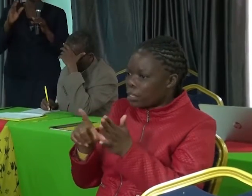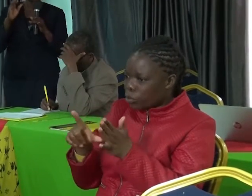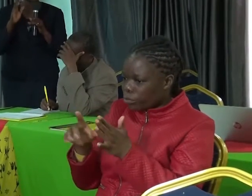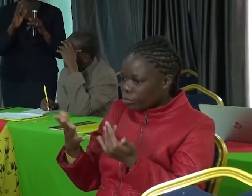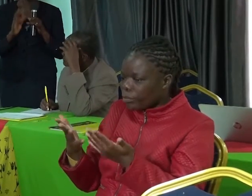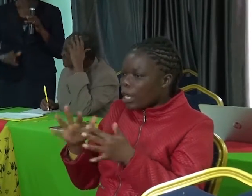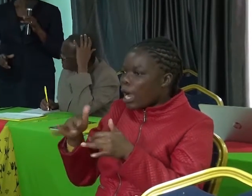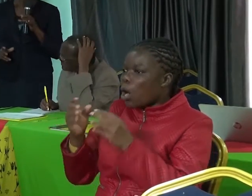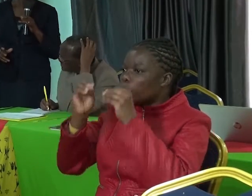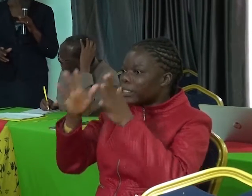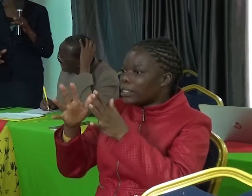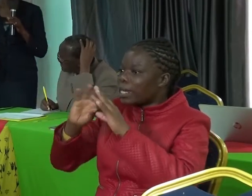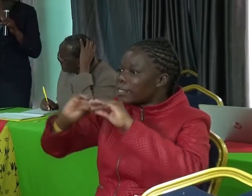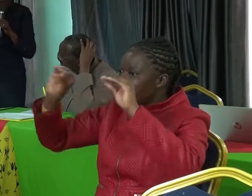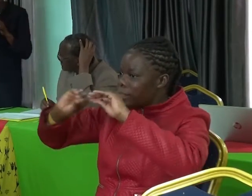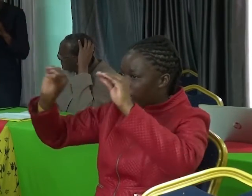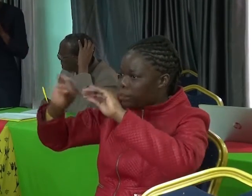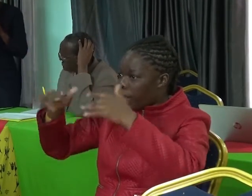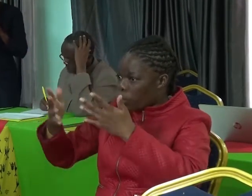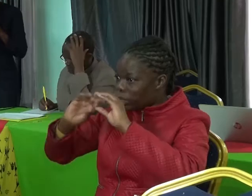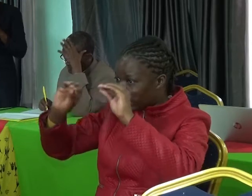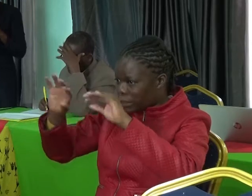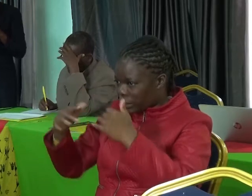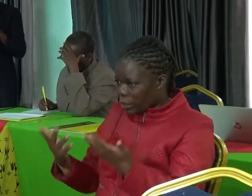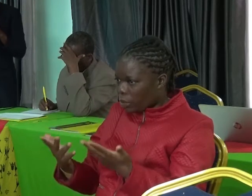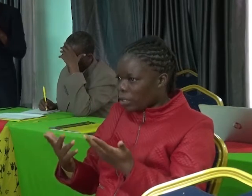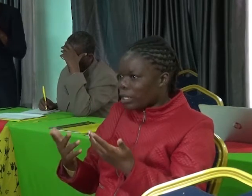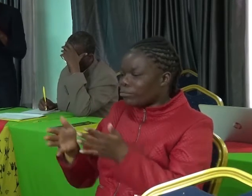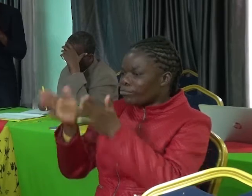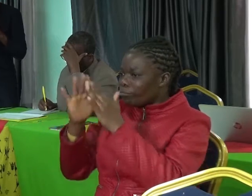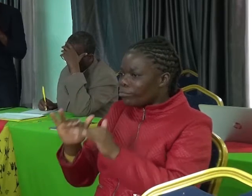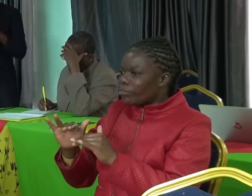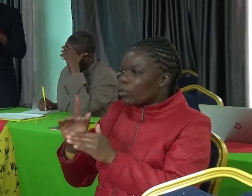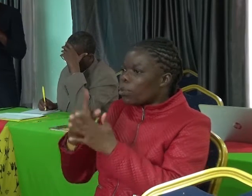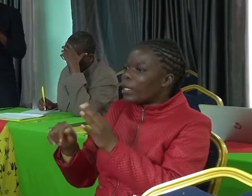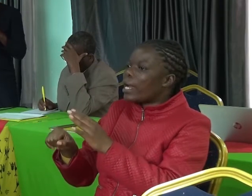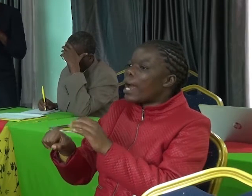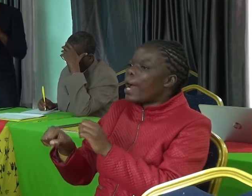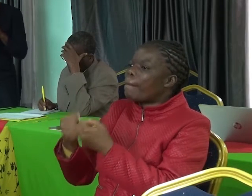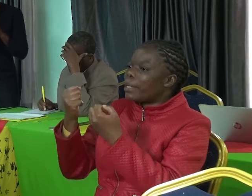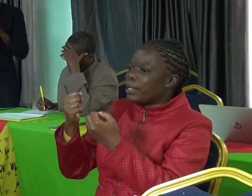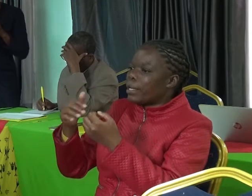how Mwalimu delivered it, and this is the outcome.